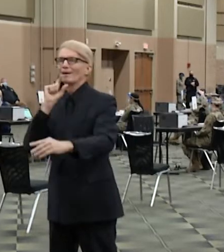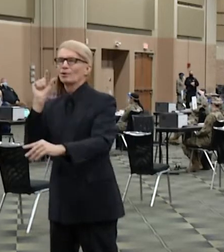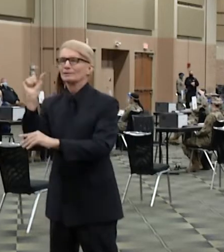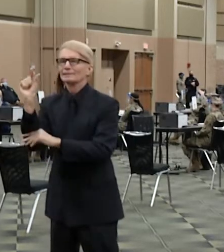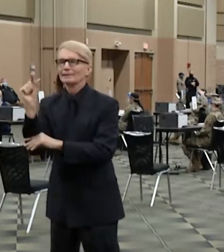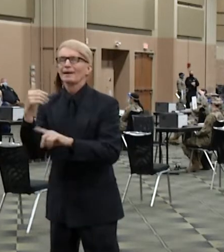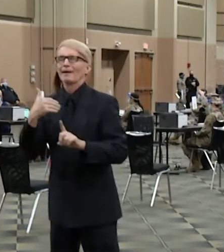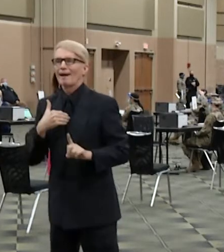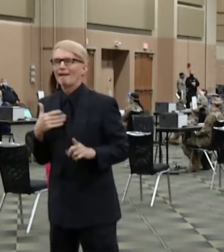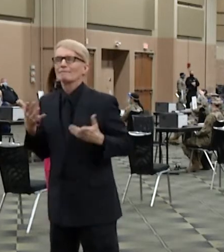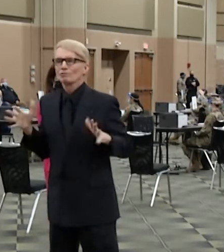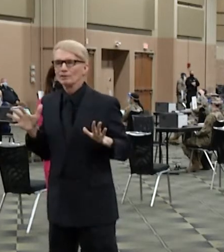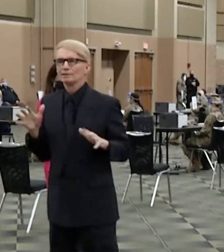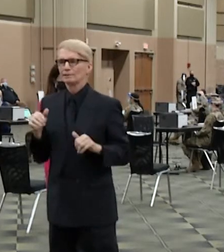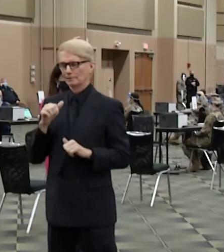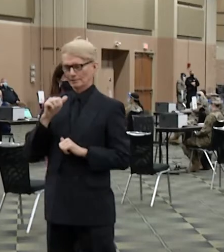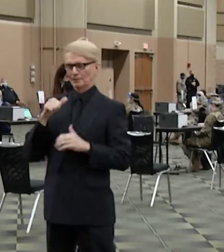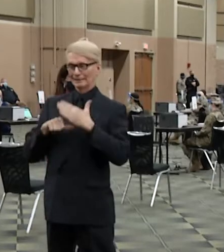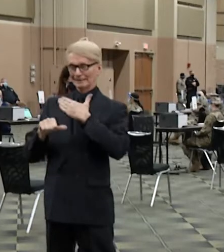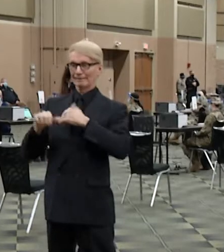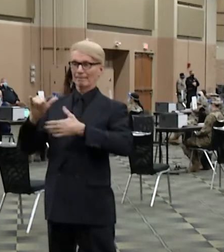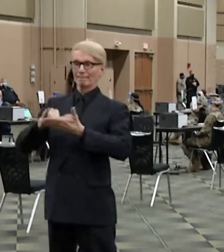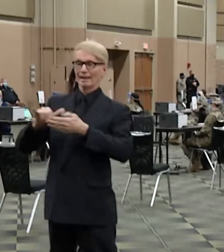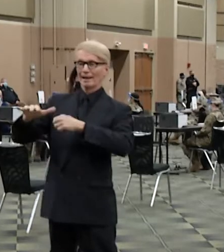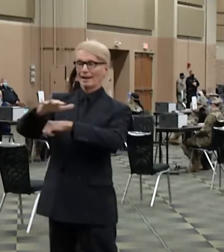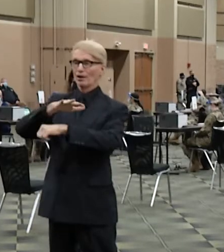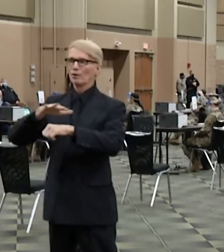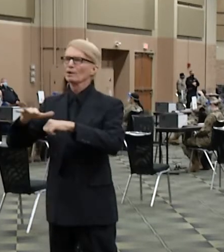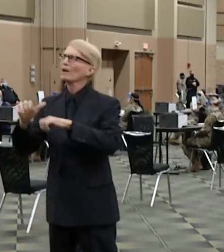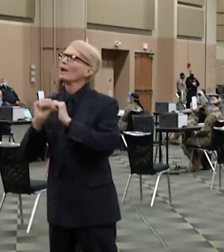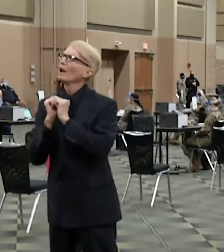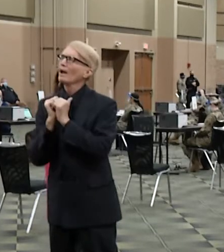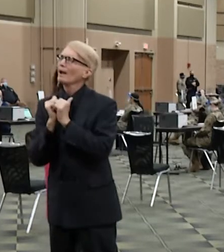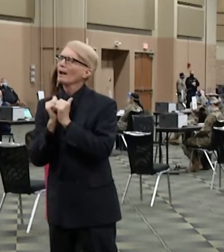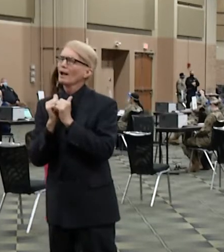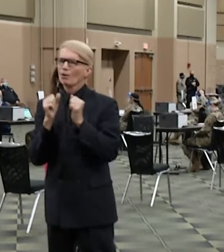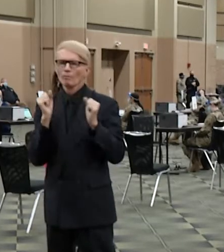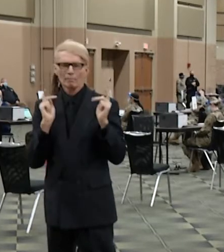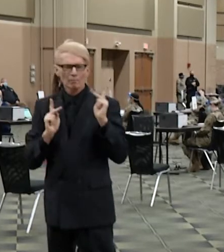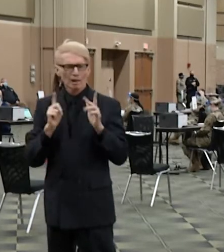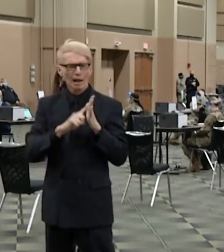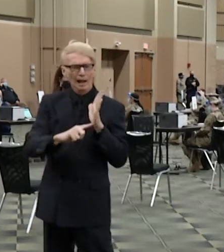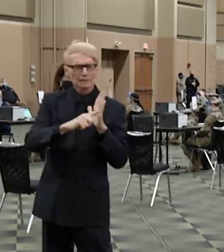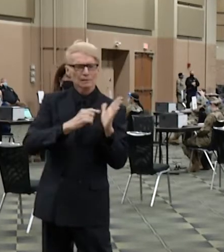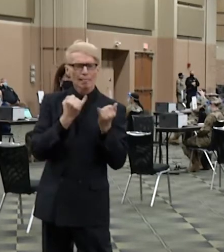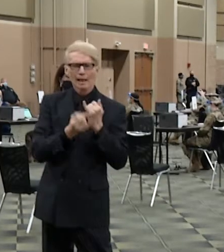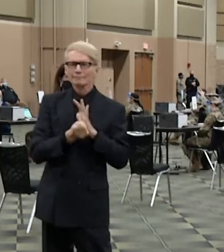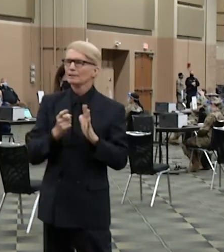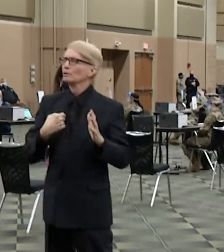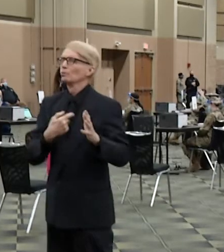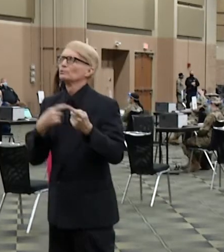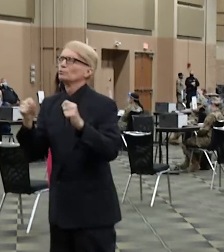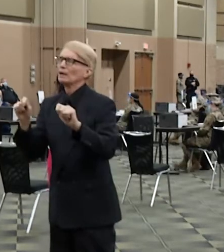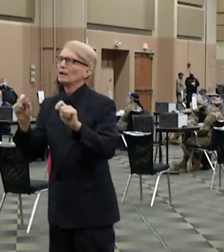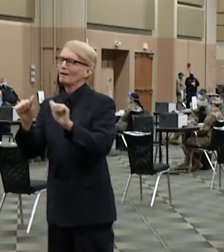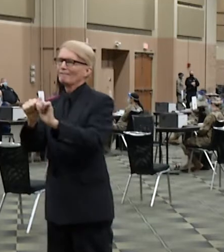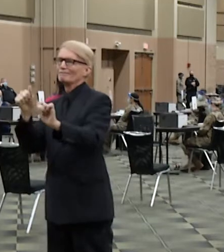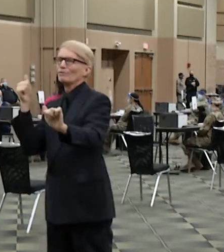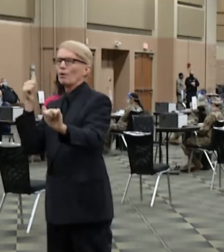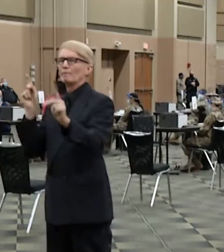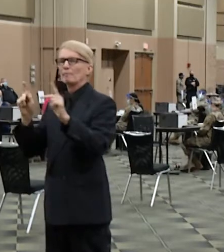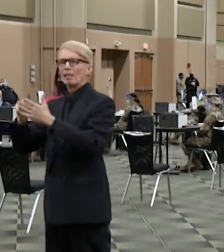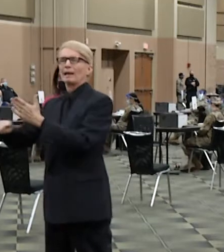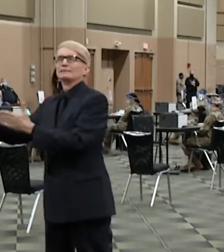So we know there have been in other jurisdictions discussions about how vaccine appointments have been canceled. We're trying to avoid that. Our process will